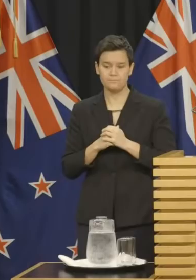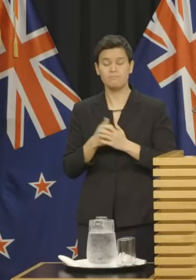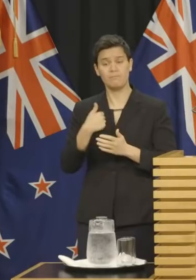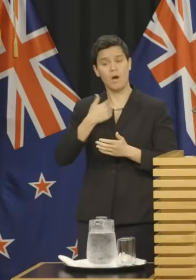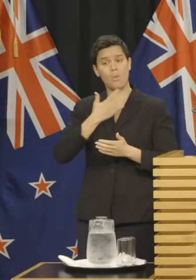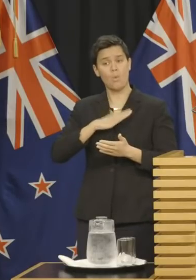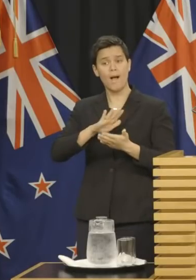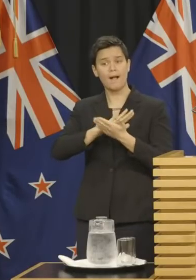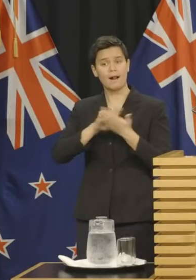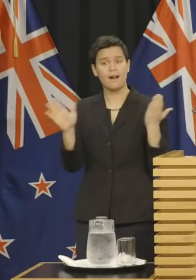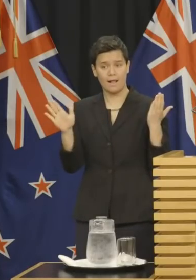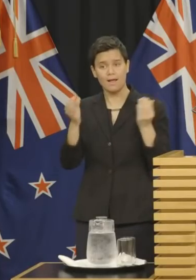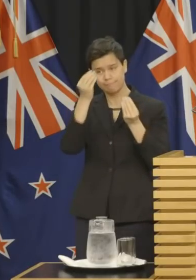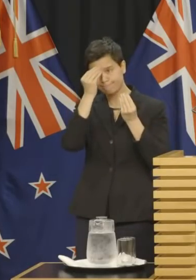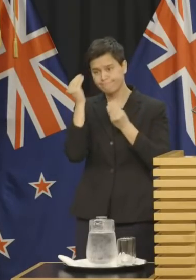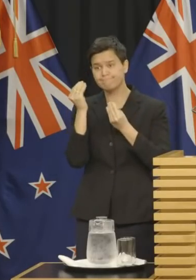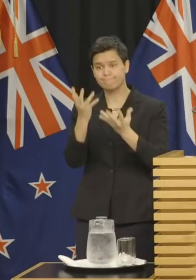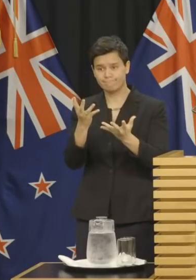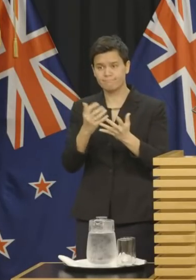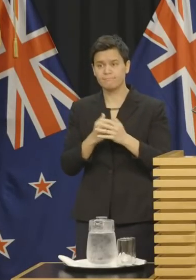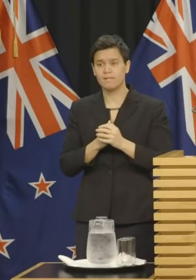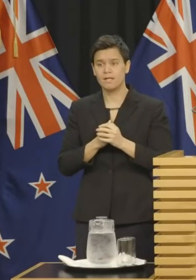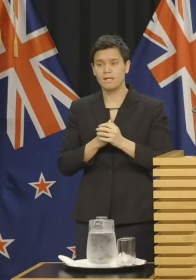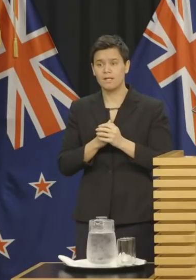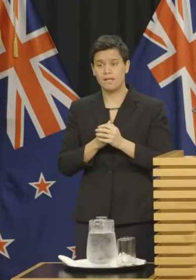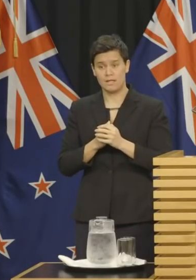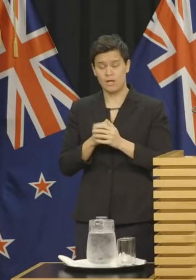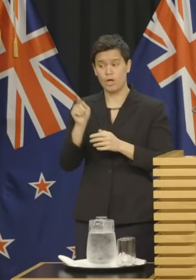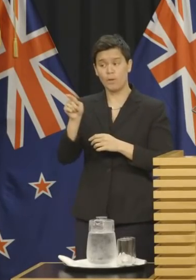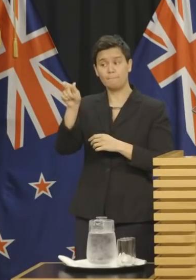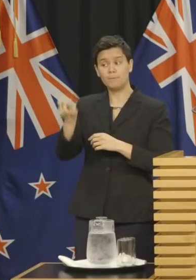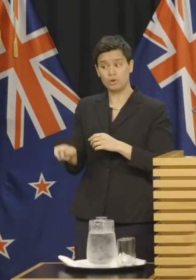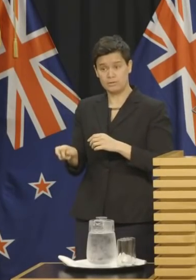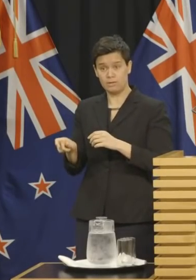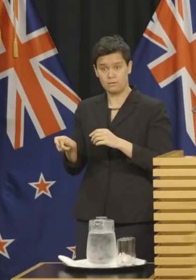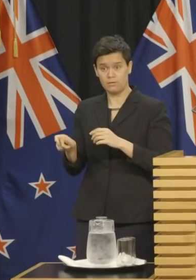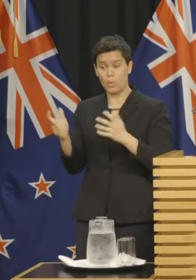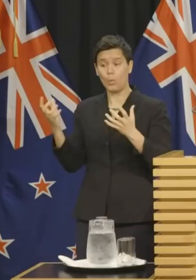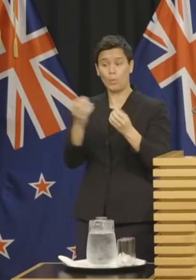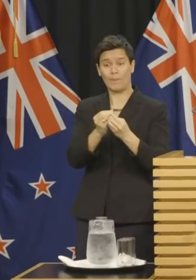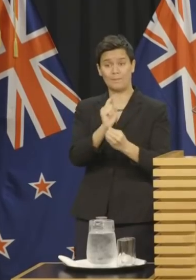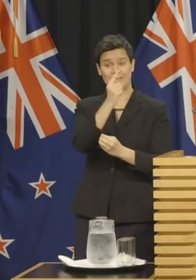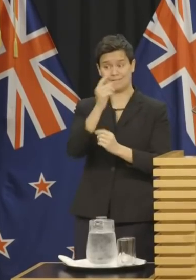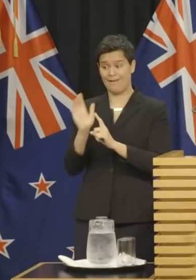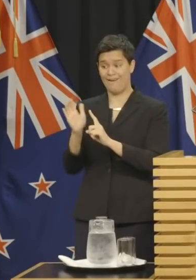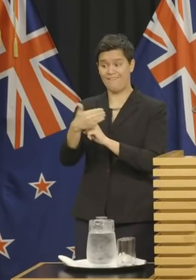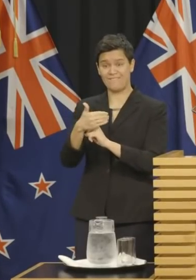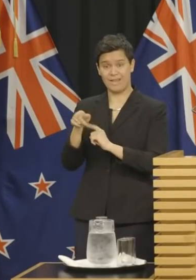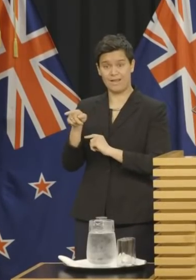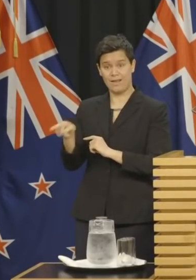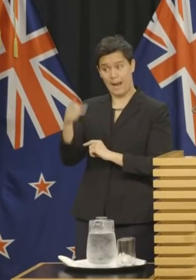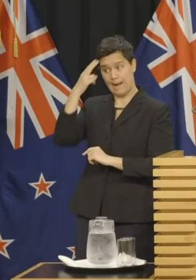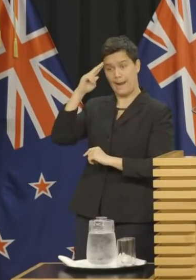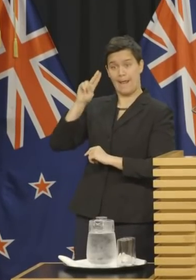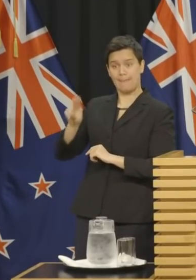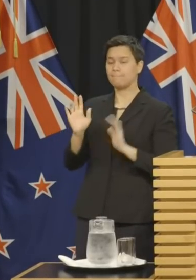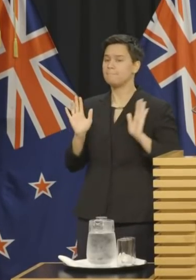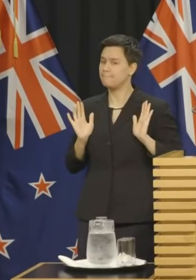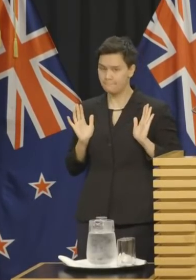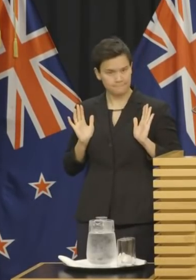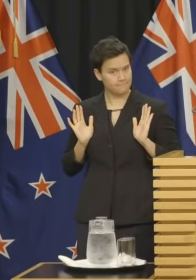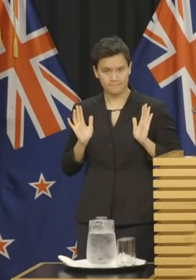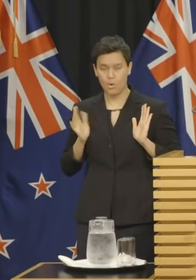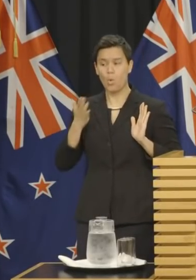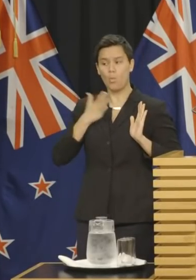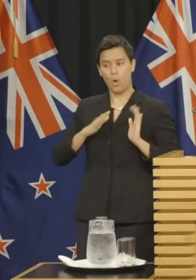up front. I wish to protect the identity of the person, so will avoid providing any details over and